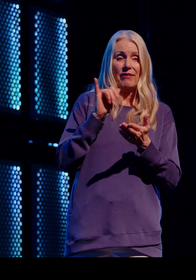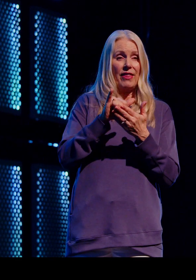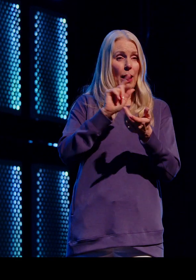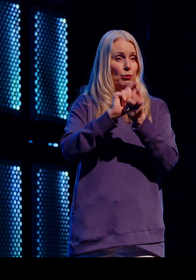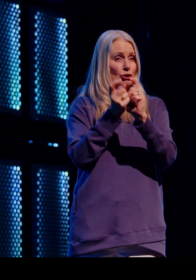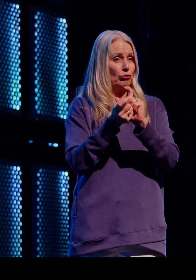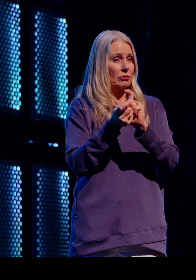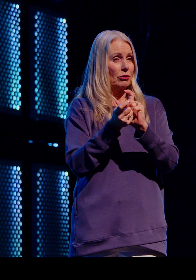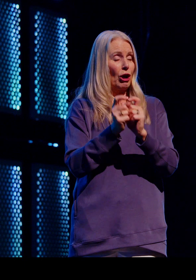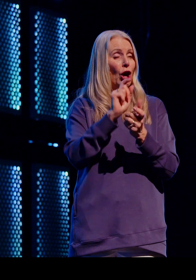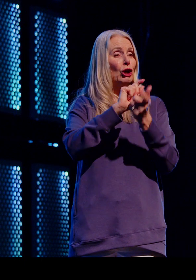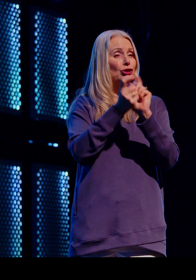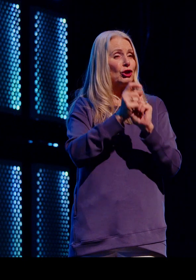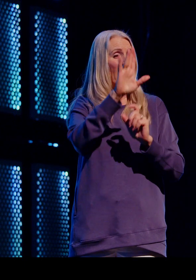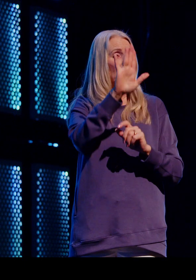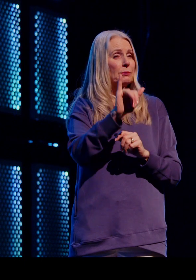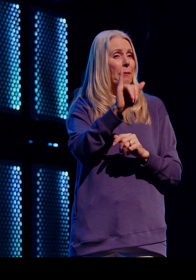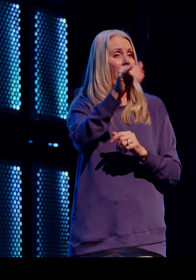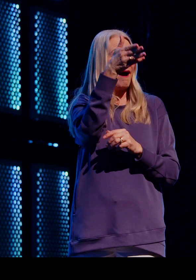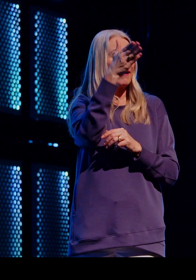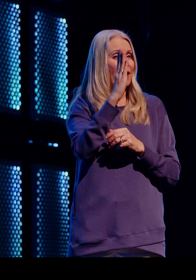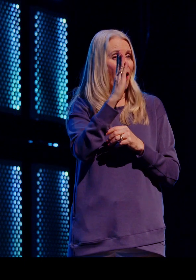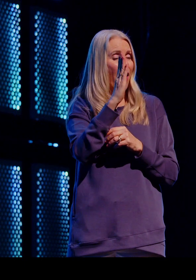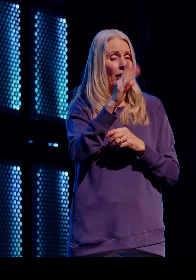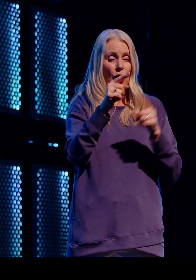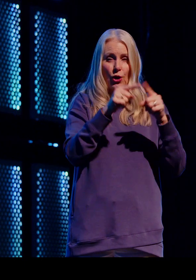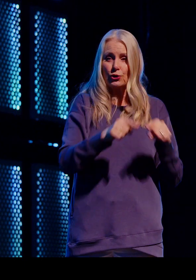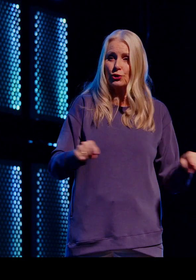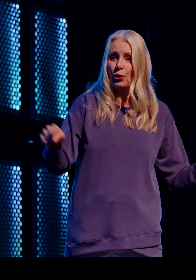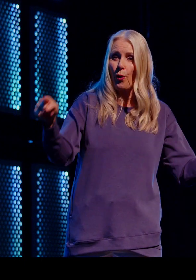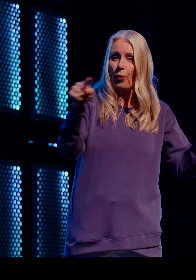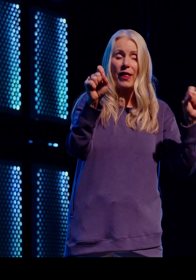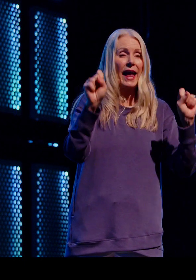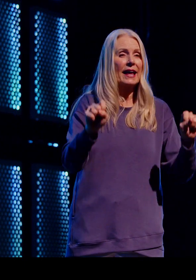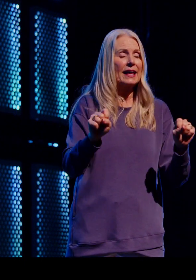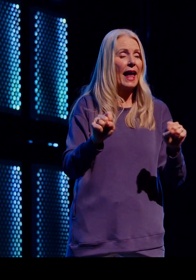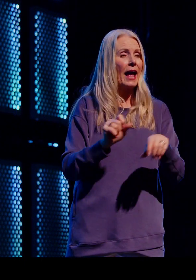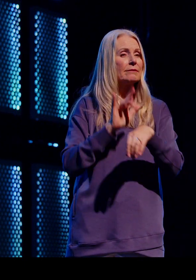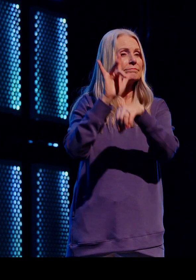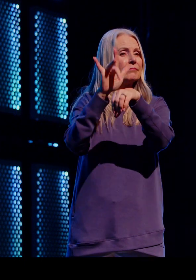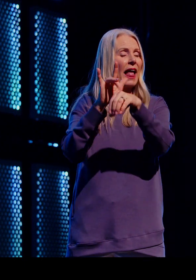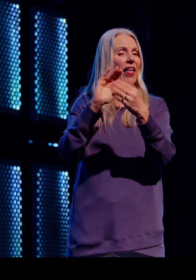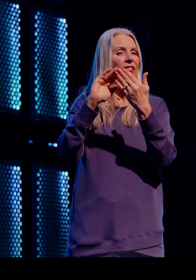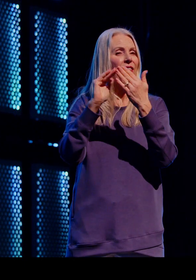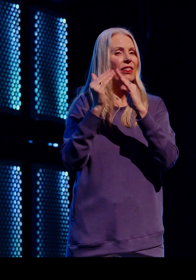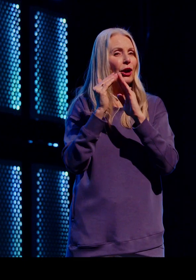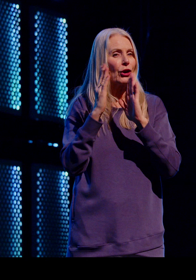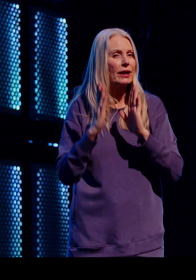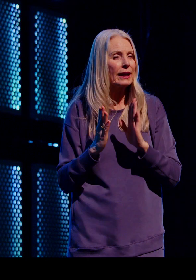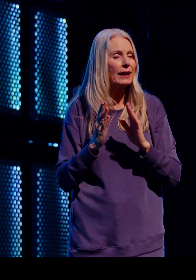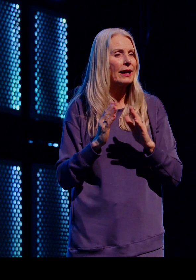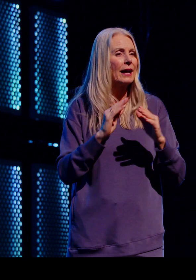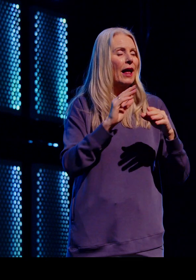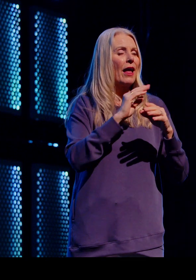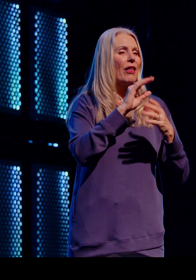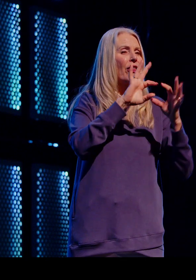They want to be changed by God so they can reach their neighbors, their family, their